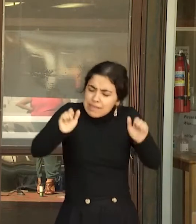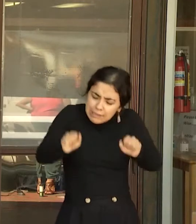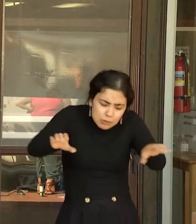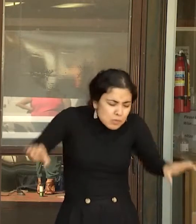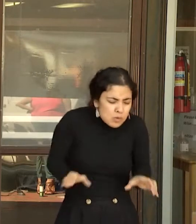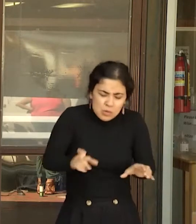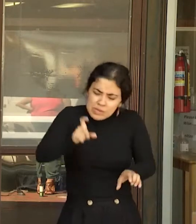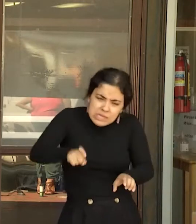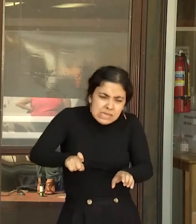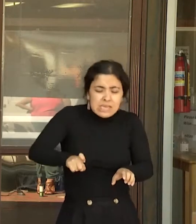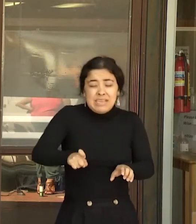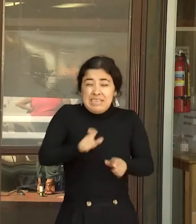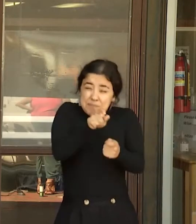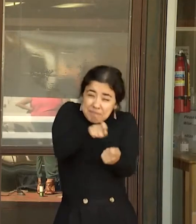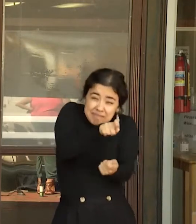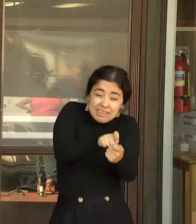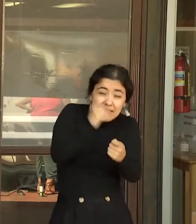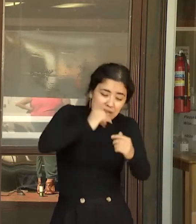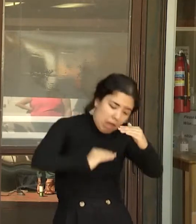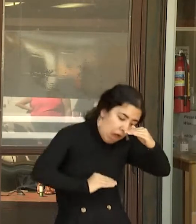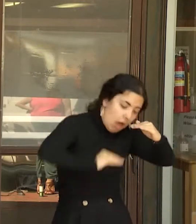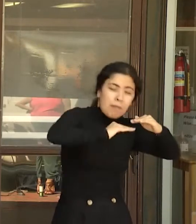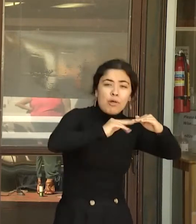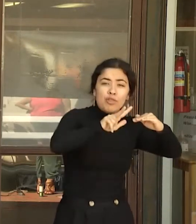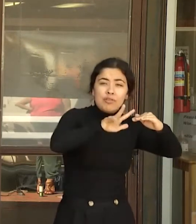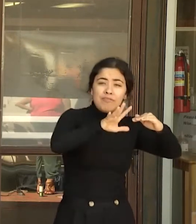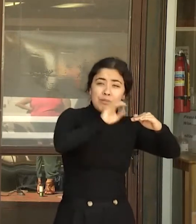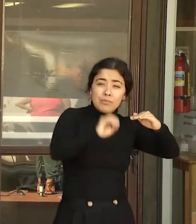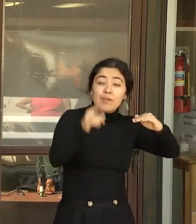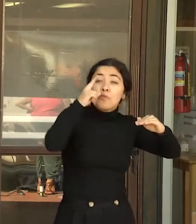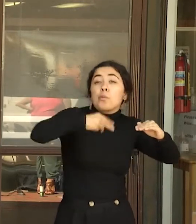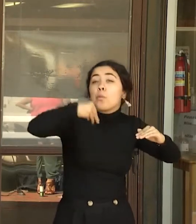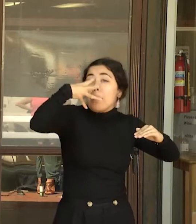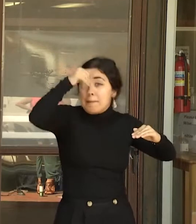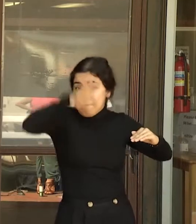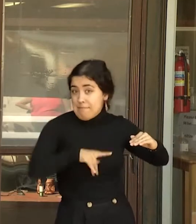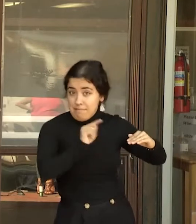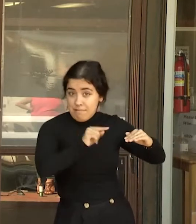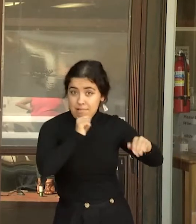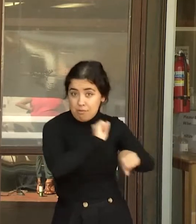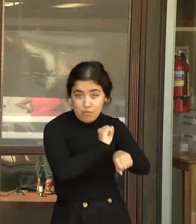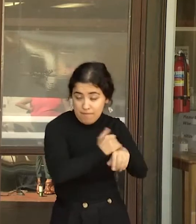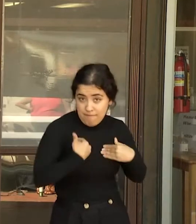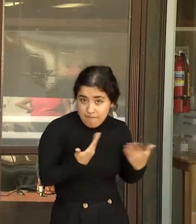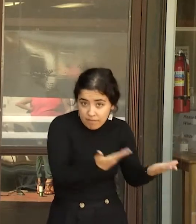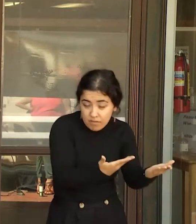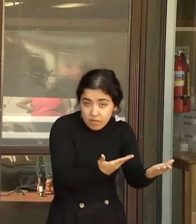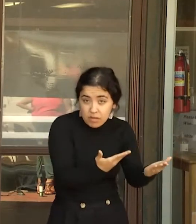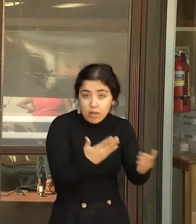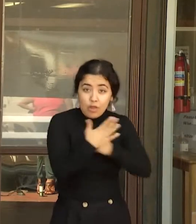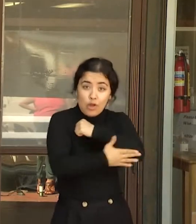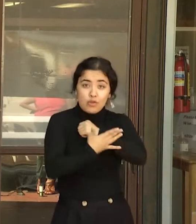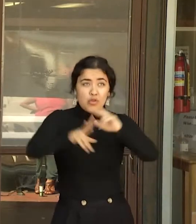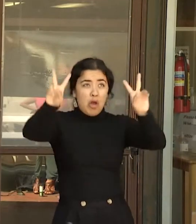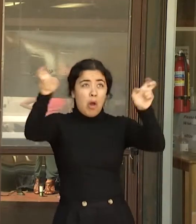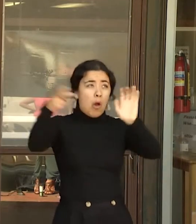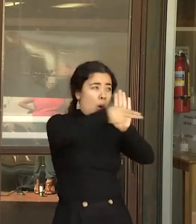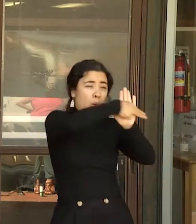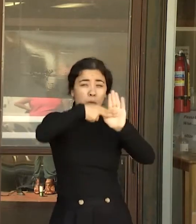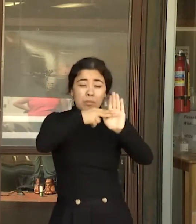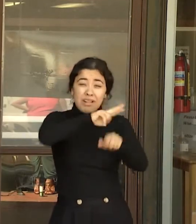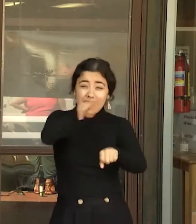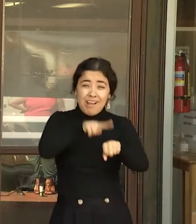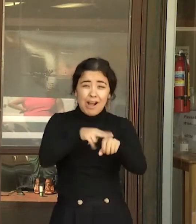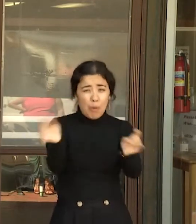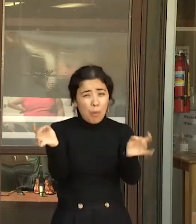when unemployment had reached 35% for white men. Our country called it a national crisis.